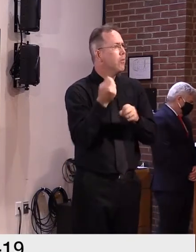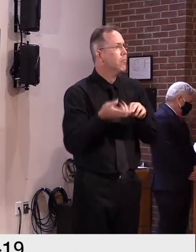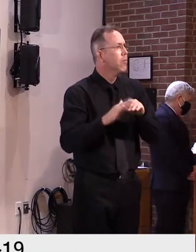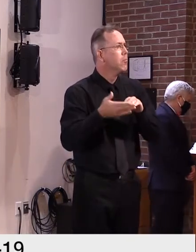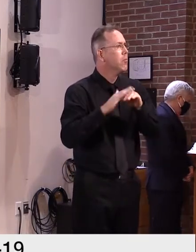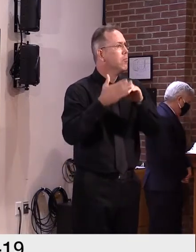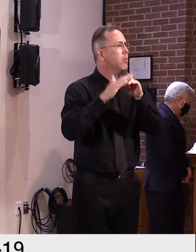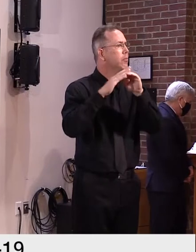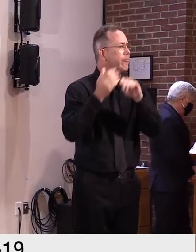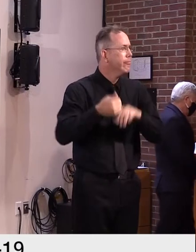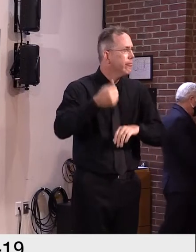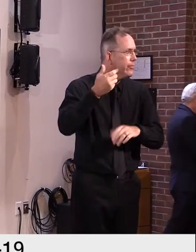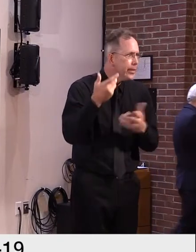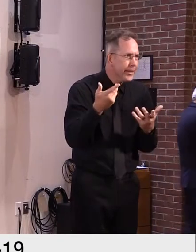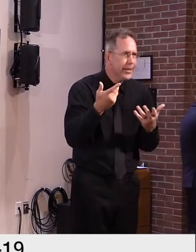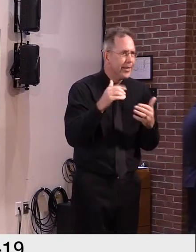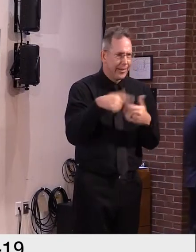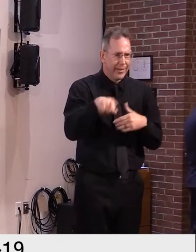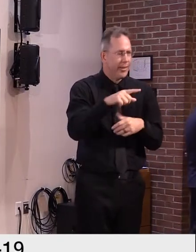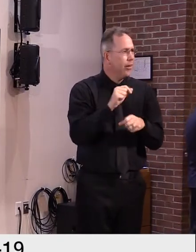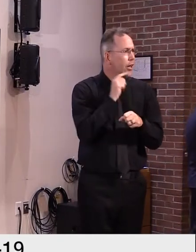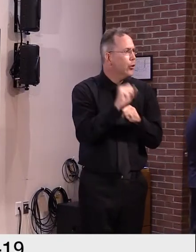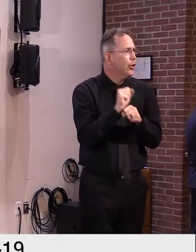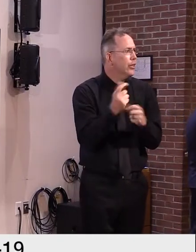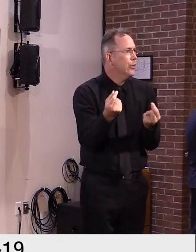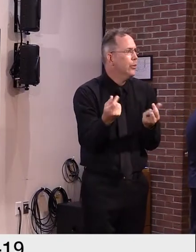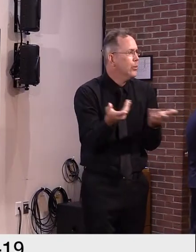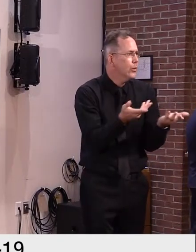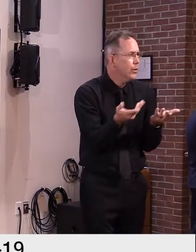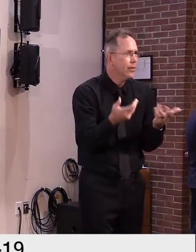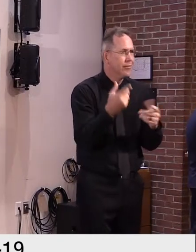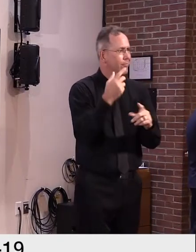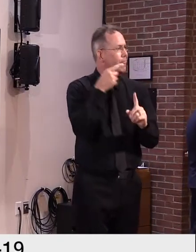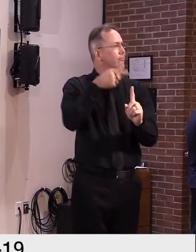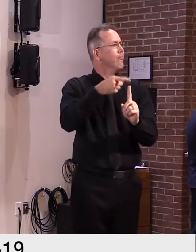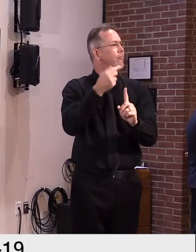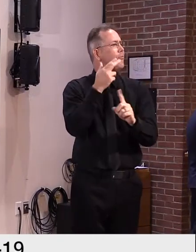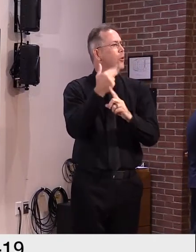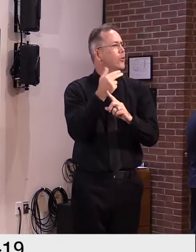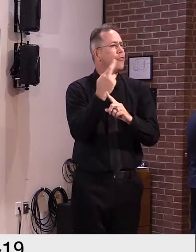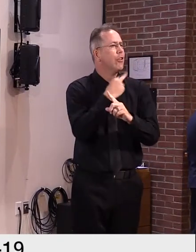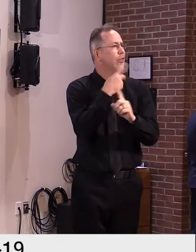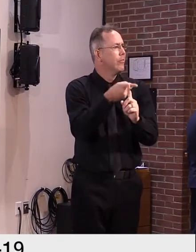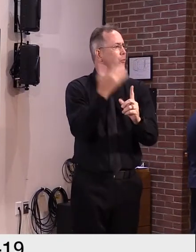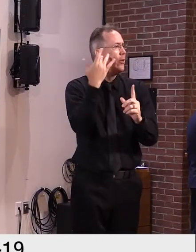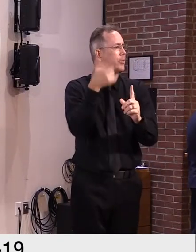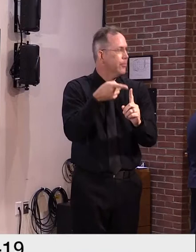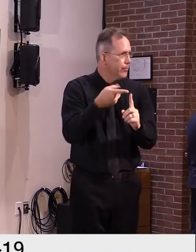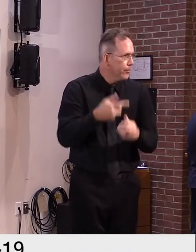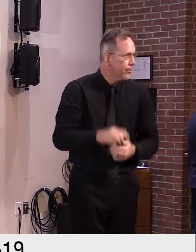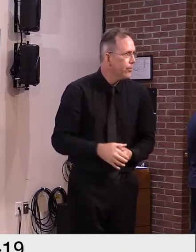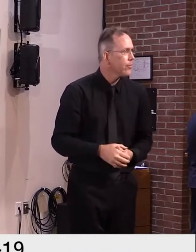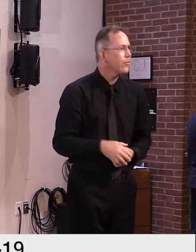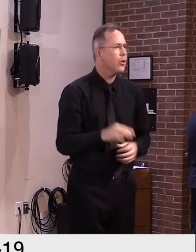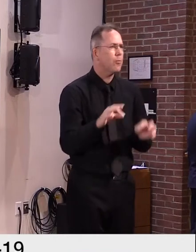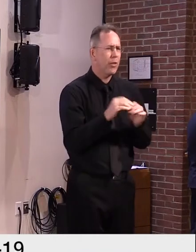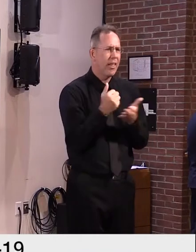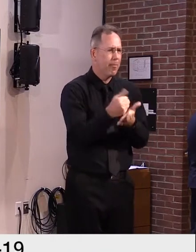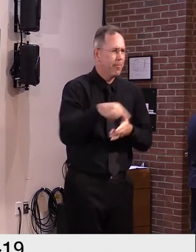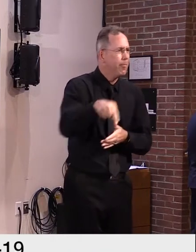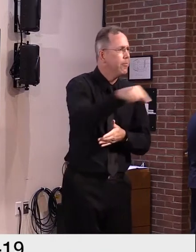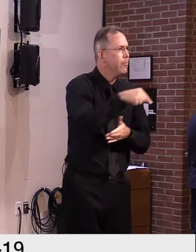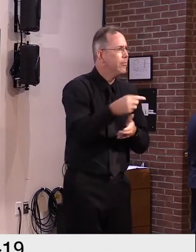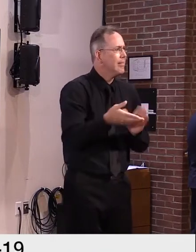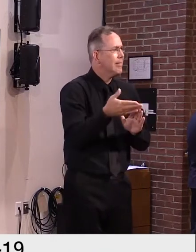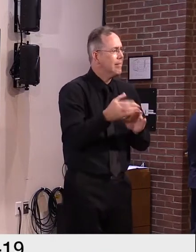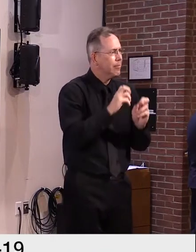most of that is connected to the hospitality sector, which is why I said earlier, we need to help them. We need to help them survive in